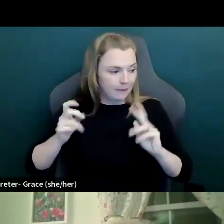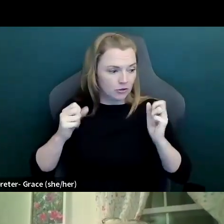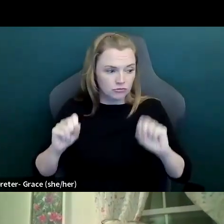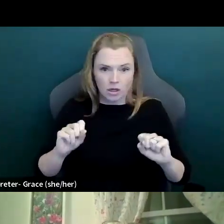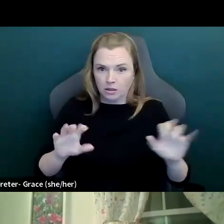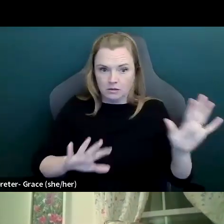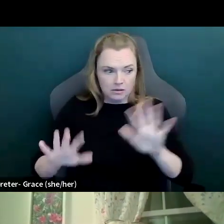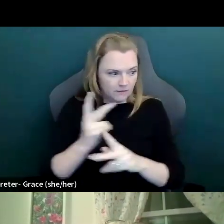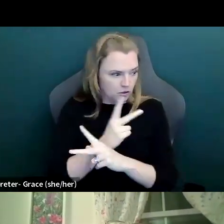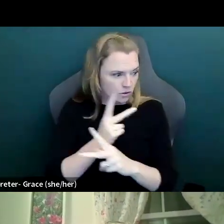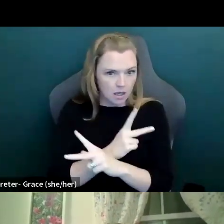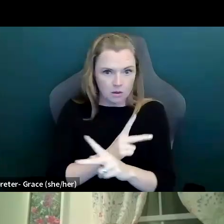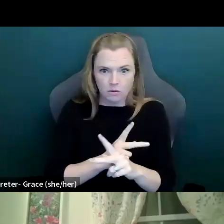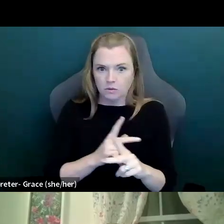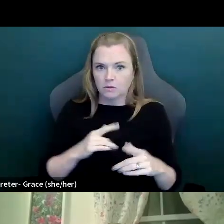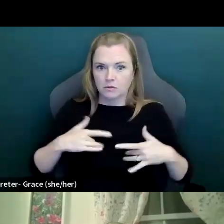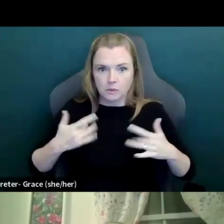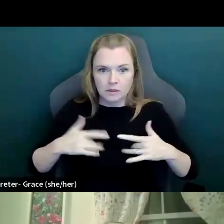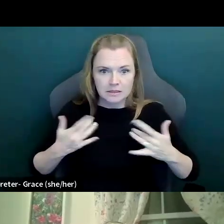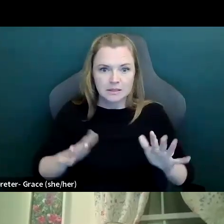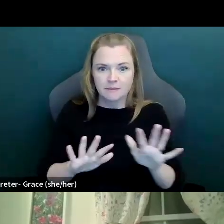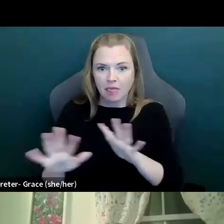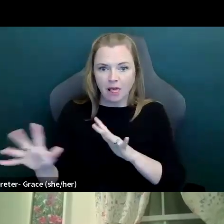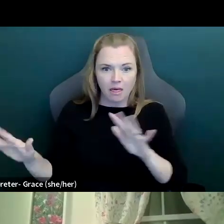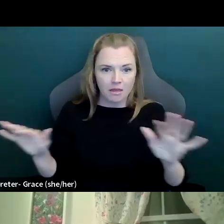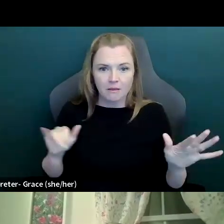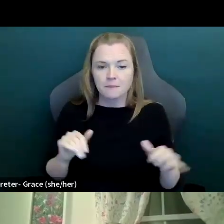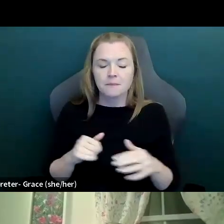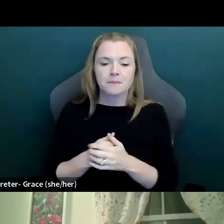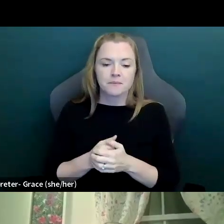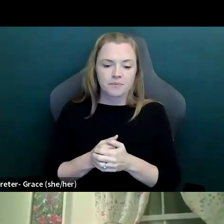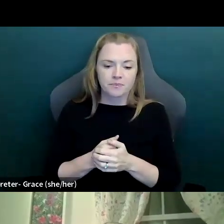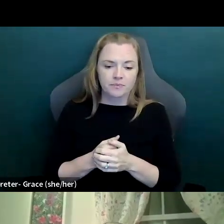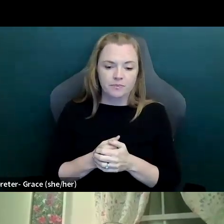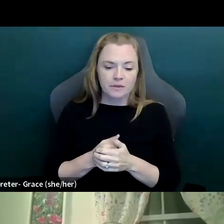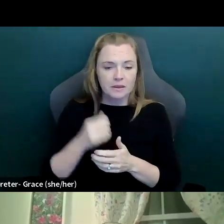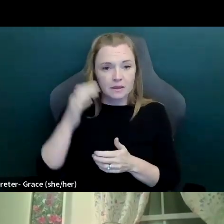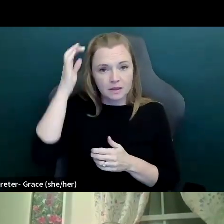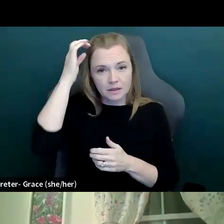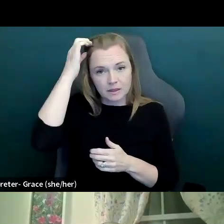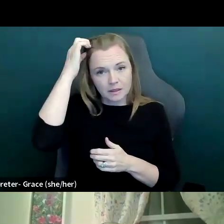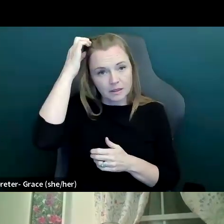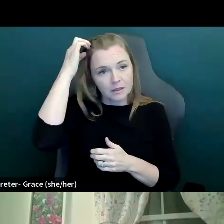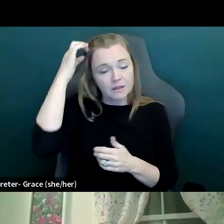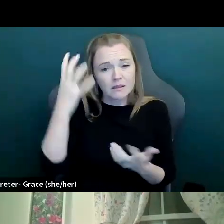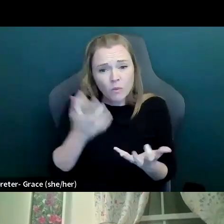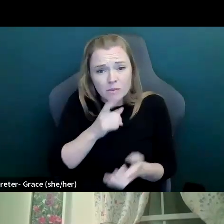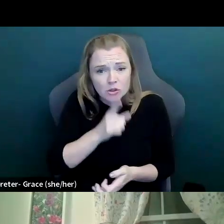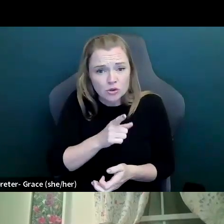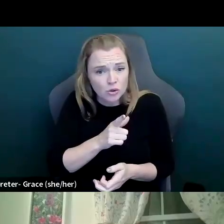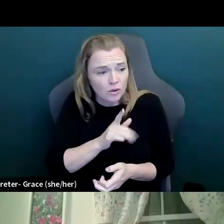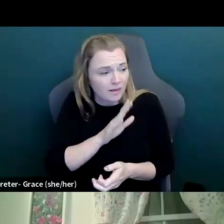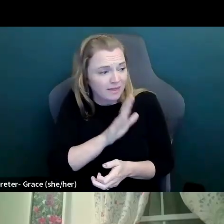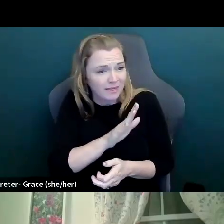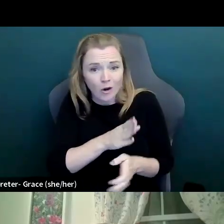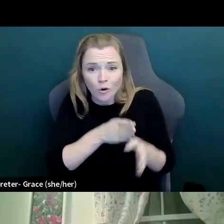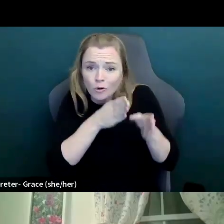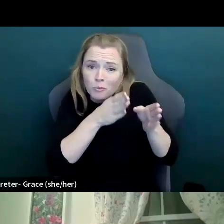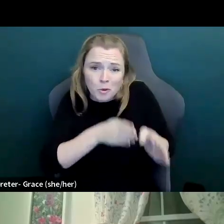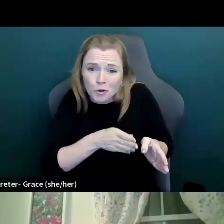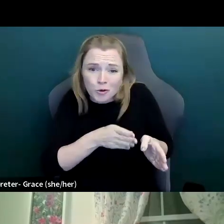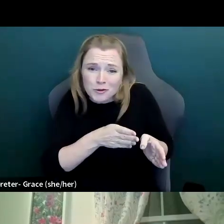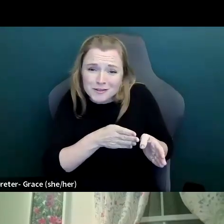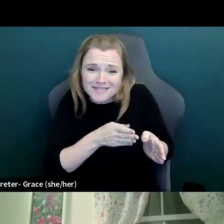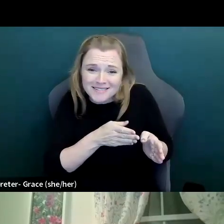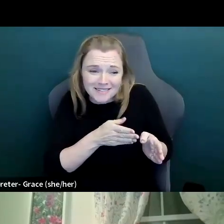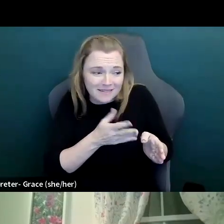to find their footing and making sure, again, that the person that they've supported gets all the services that they need and